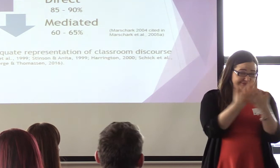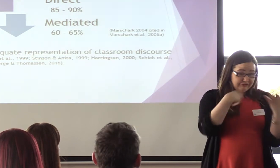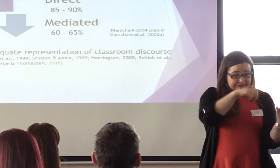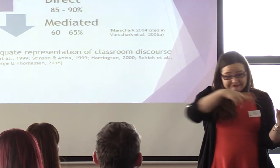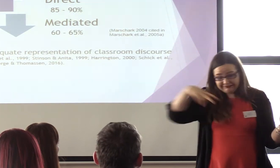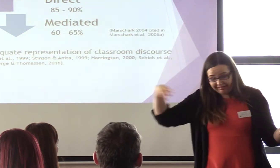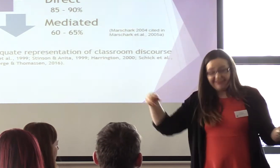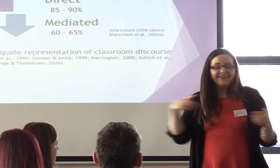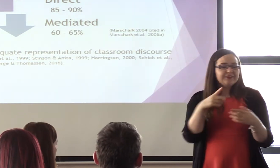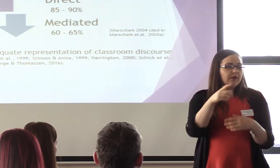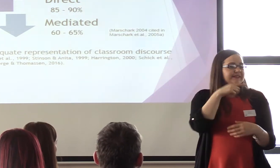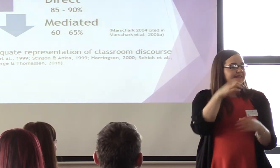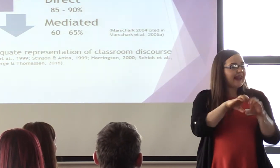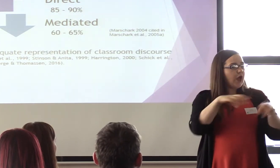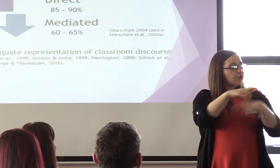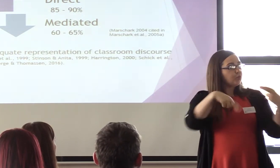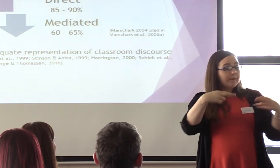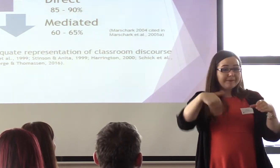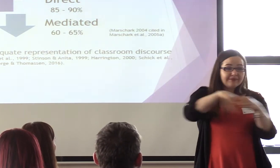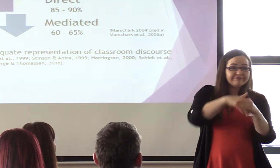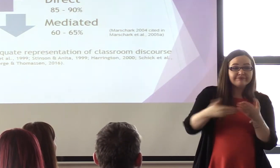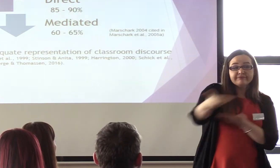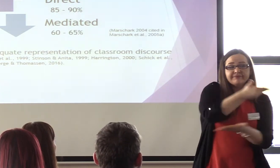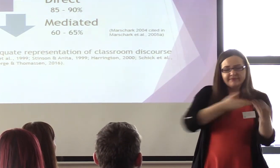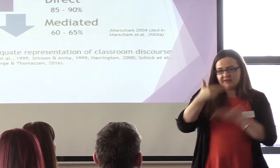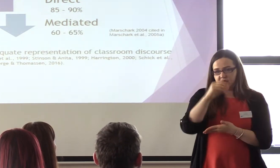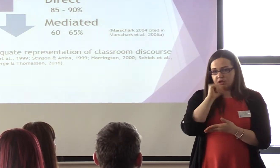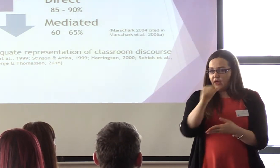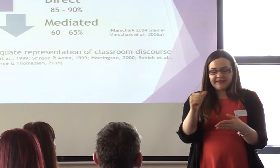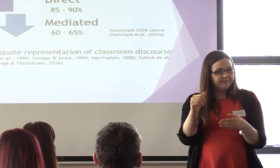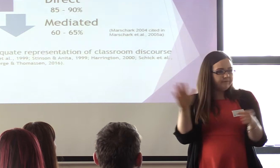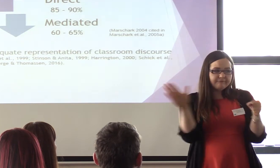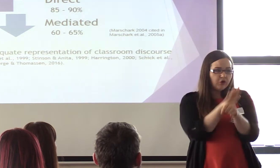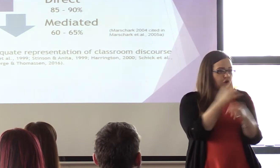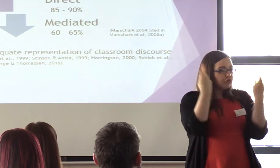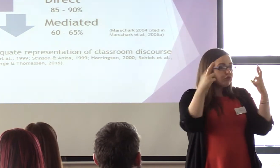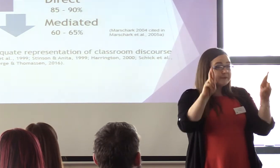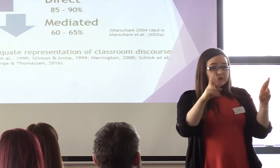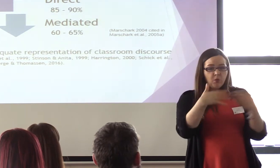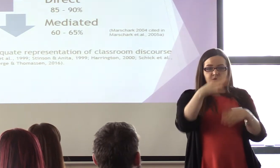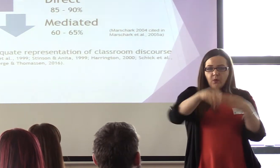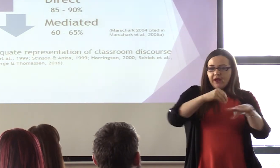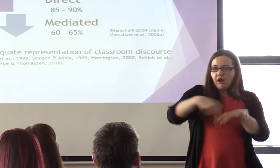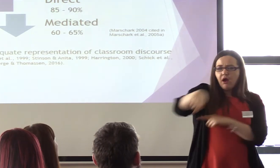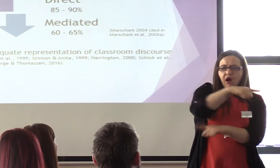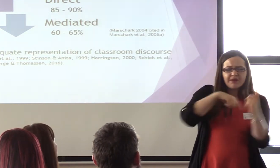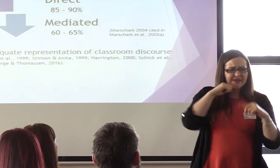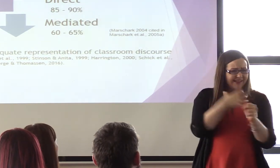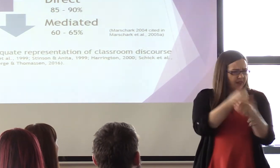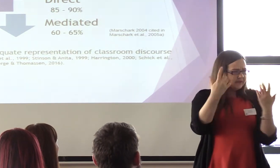So a lot of research, and I've read through a lot of stuff, but in terms of classroom discourse, it's an inadequate representation of